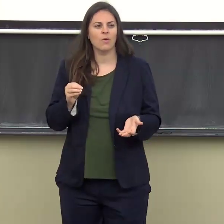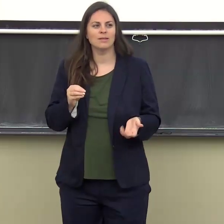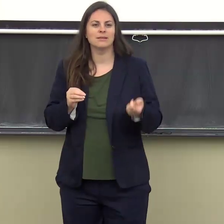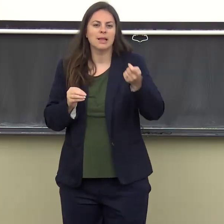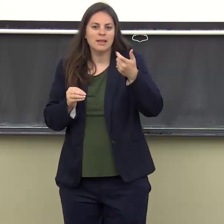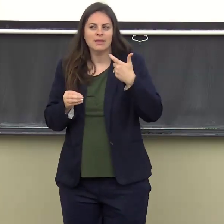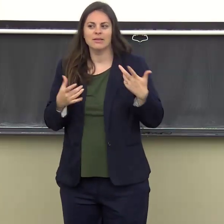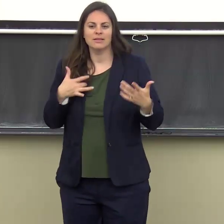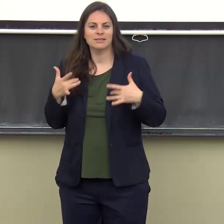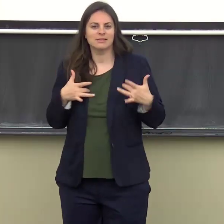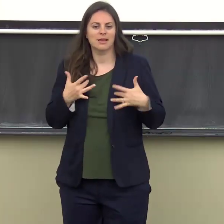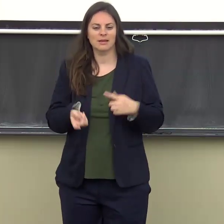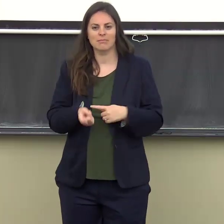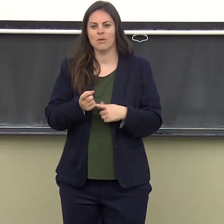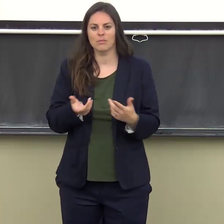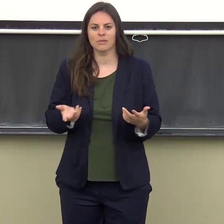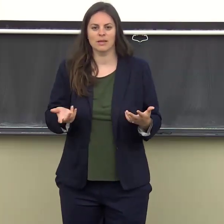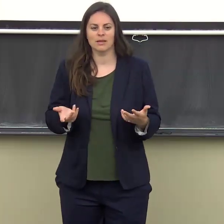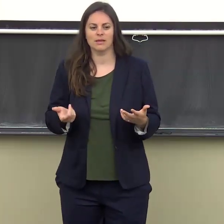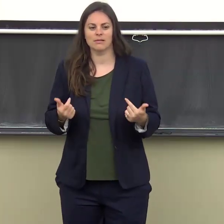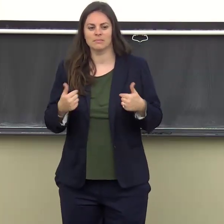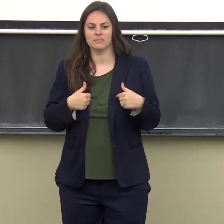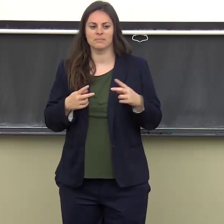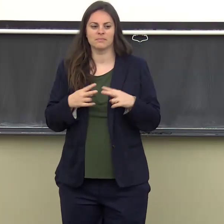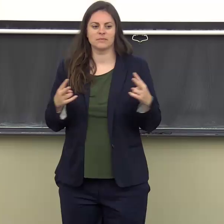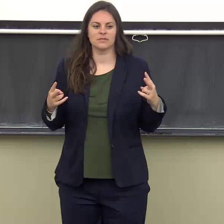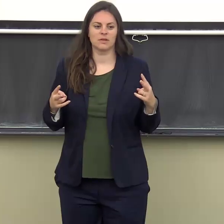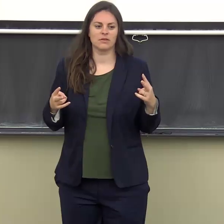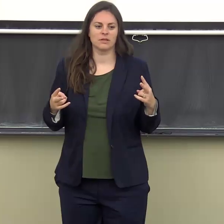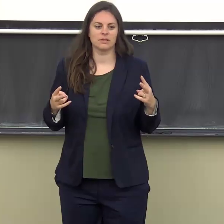exciting moment. And I